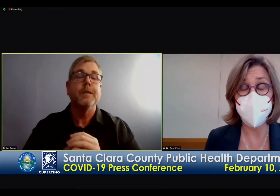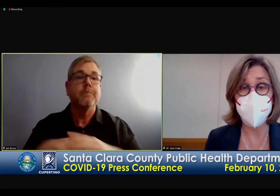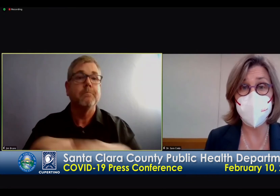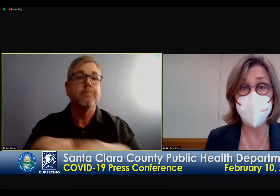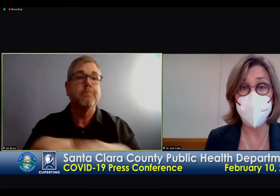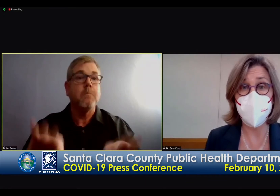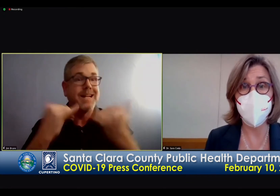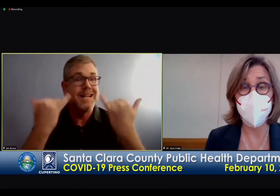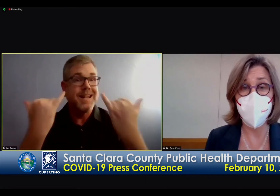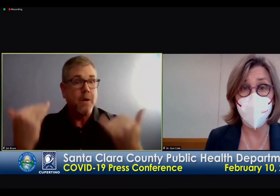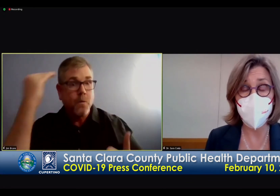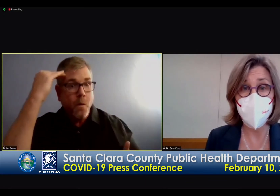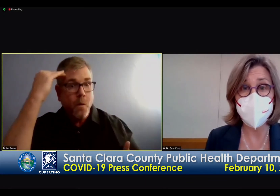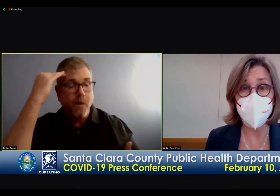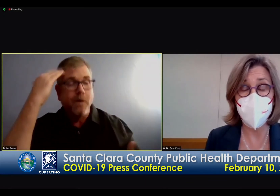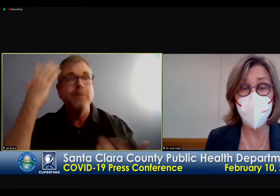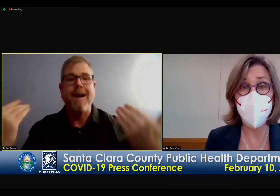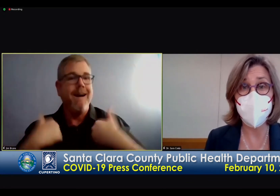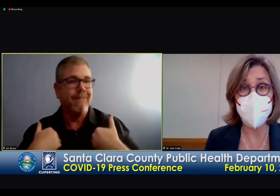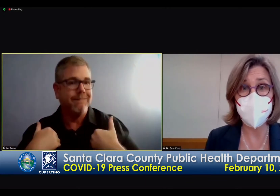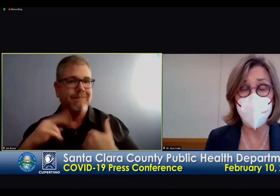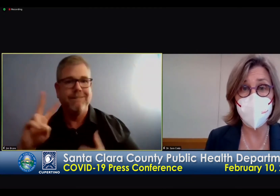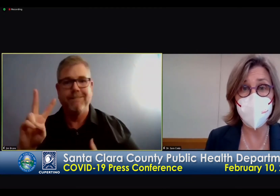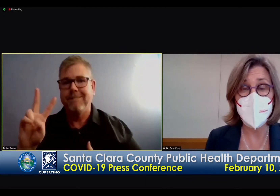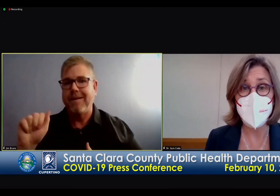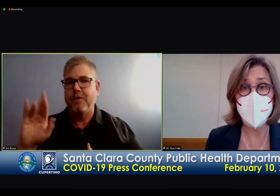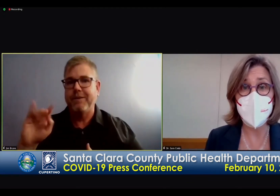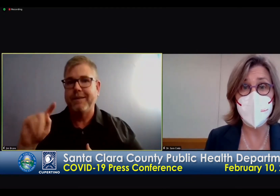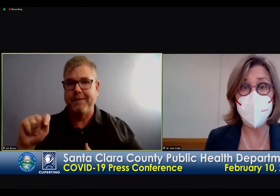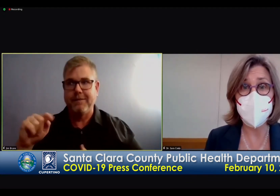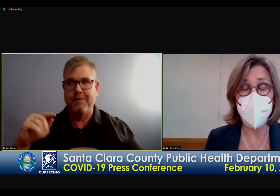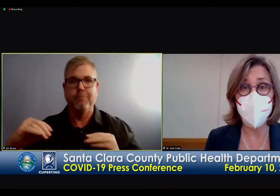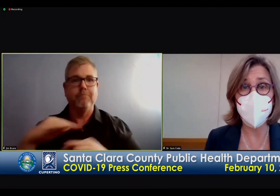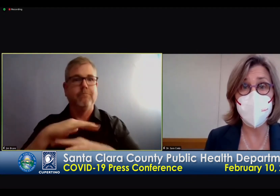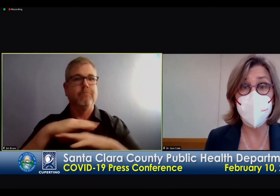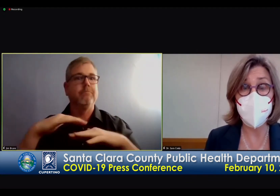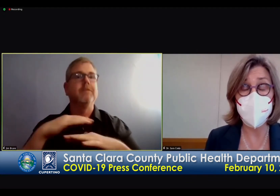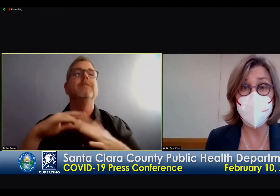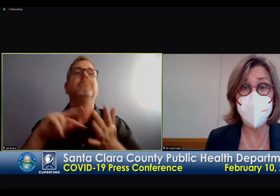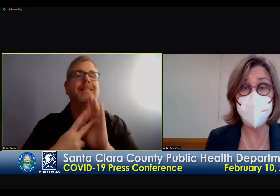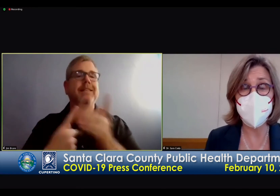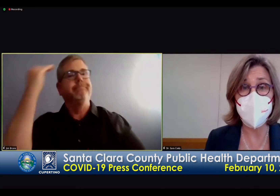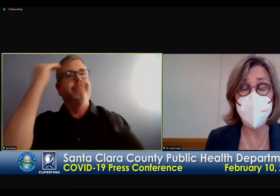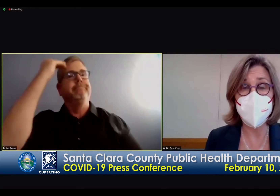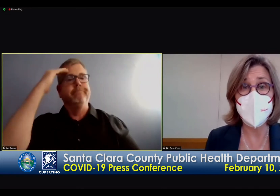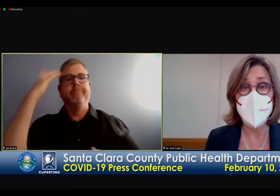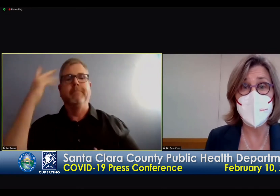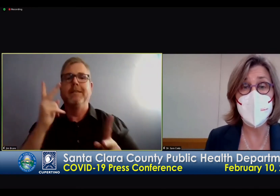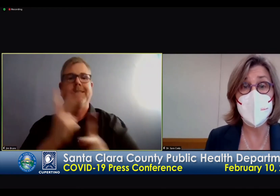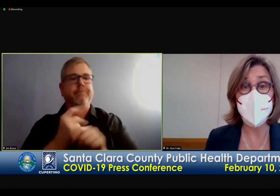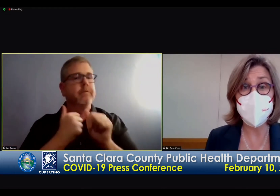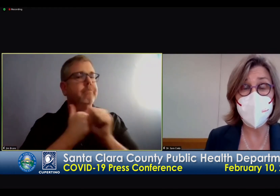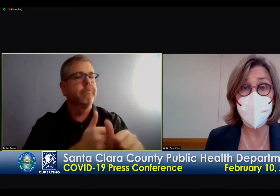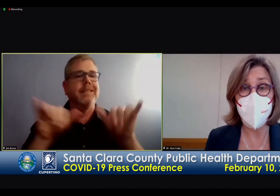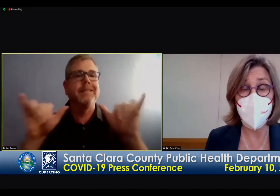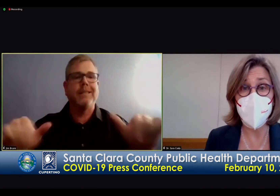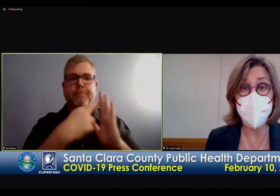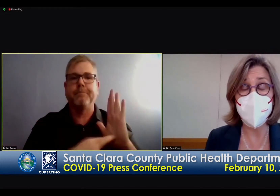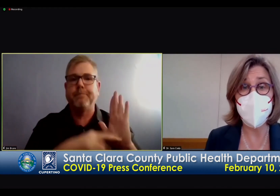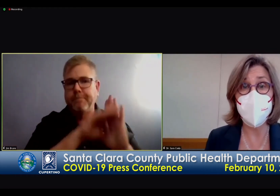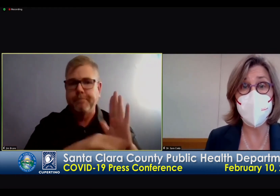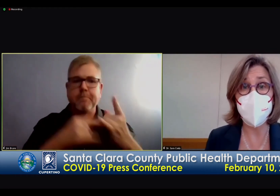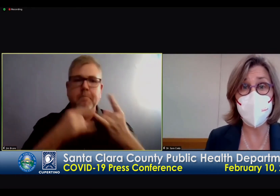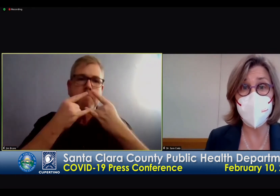This is a travel directive. It's a health officer order that after travel, you quarantine for 10 days. But